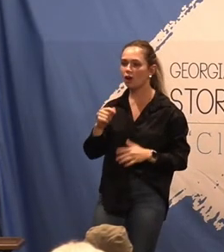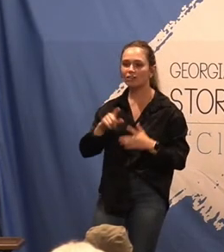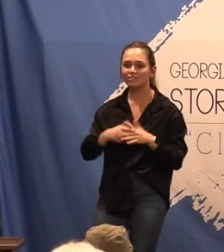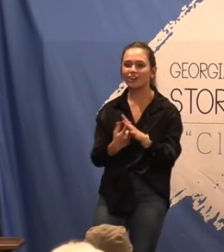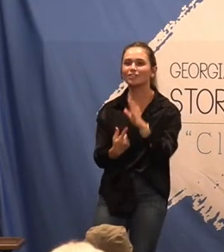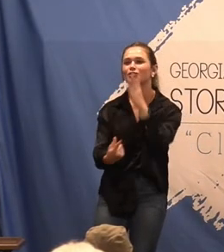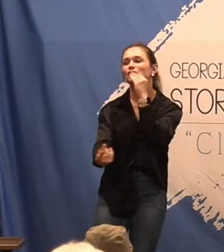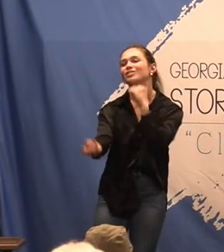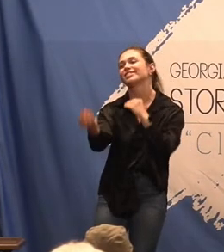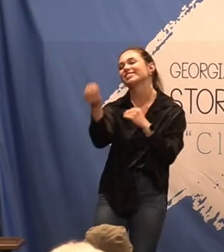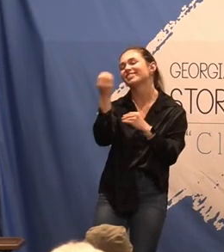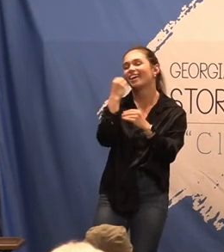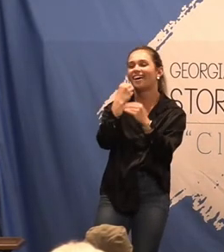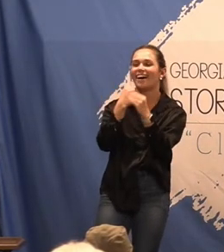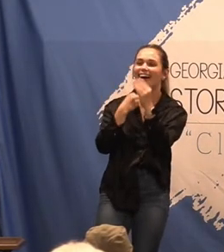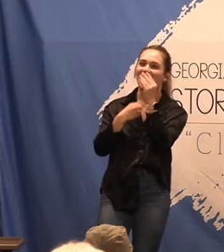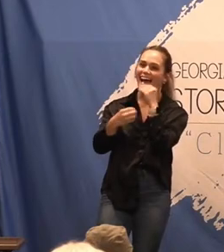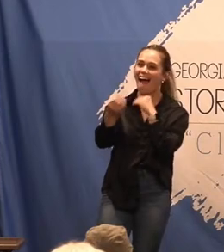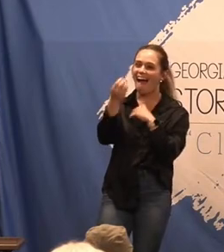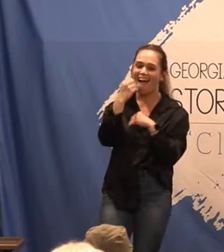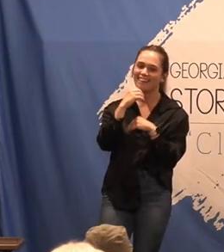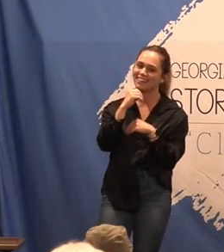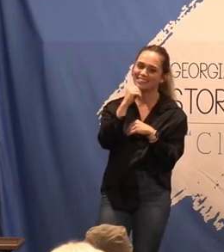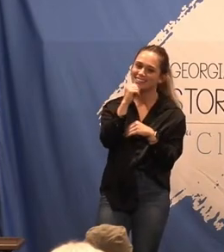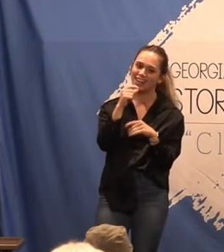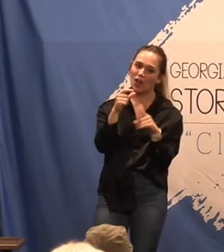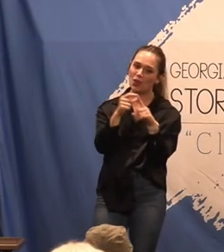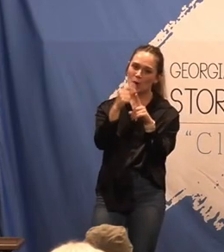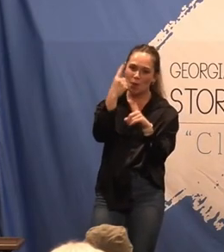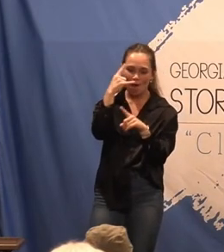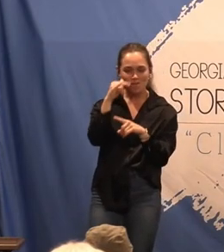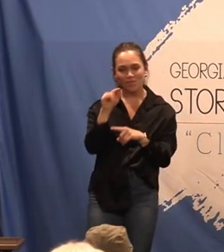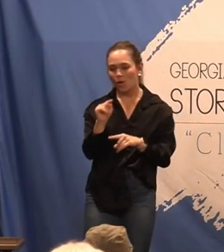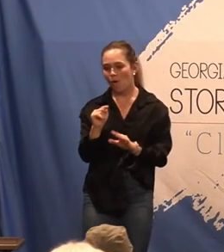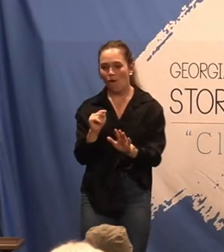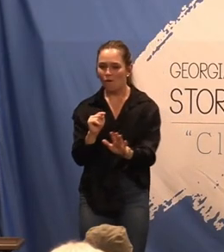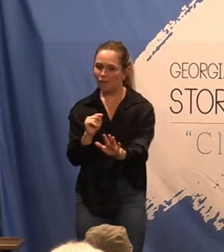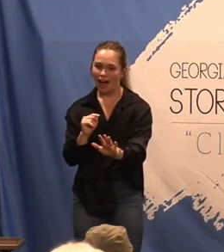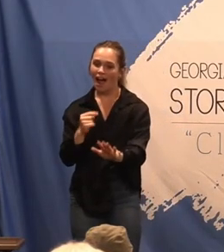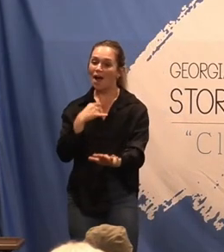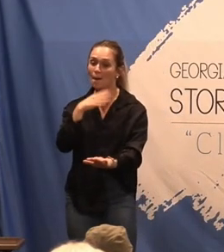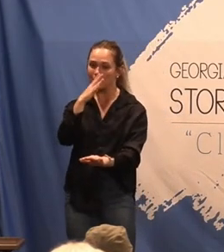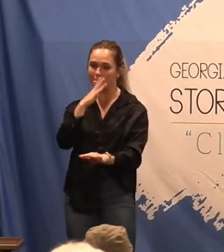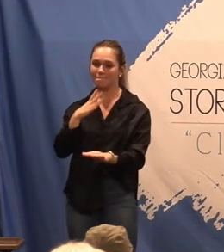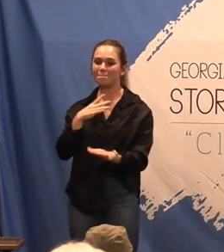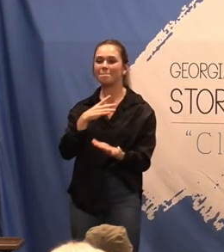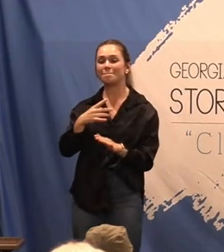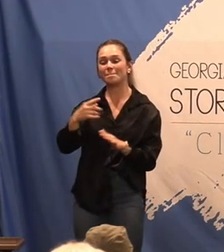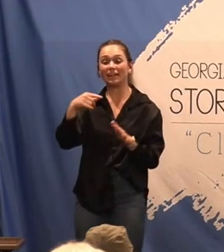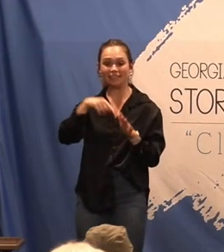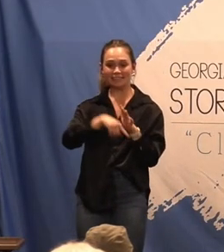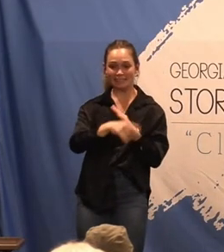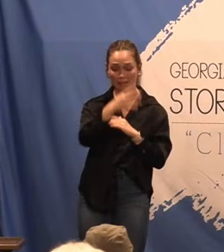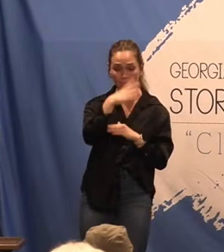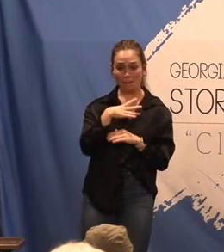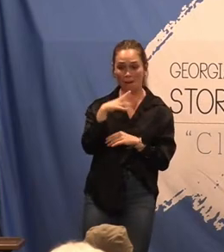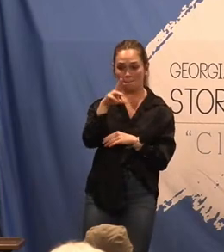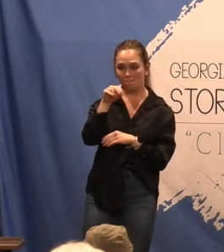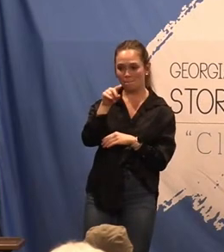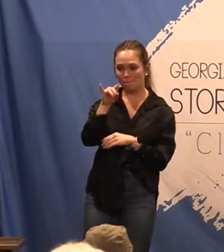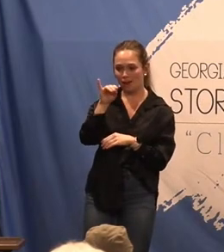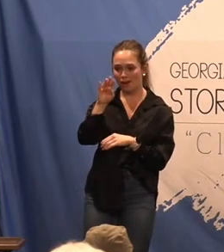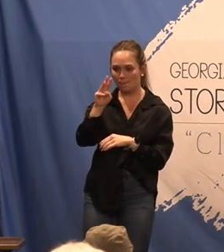eat. Eating's not the word for it. And Madam Killiman, Bradyman, Killiman,